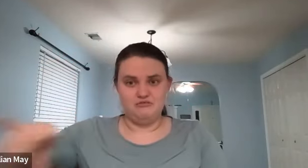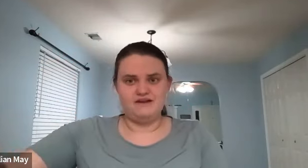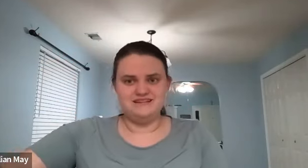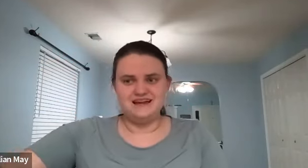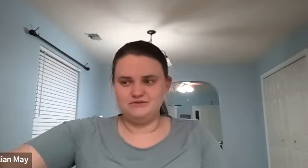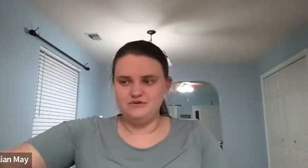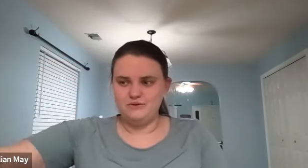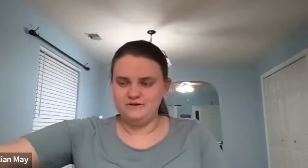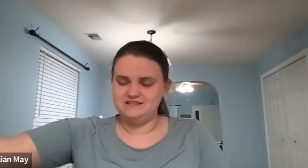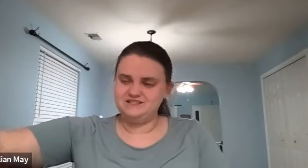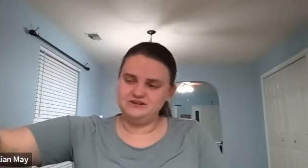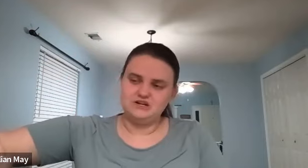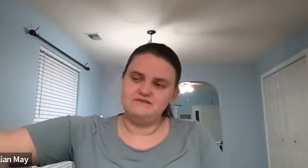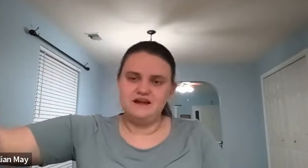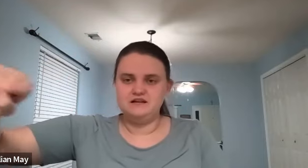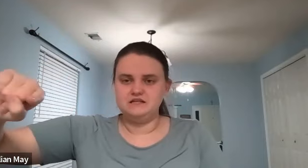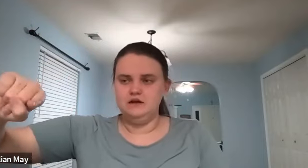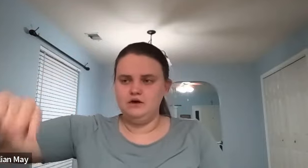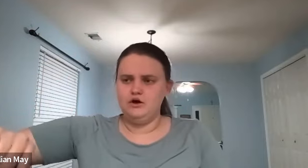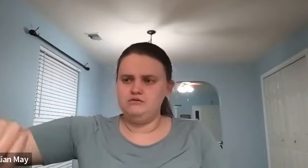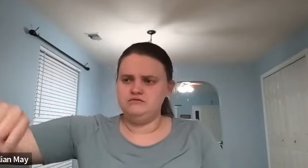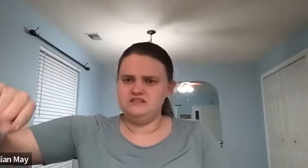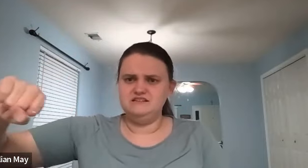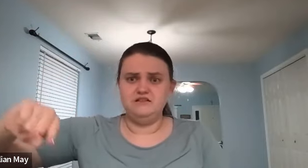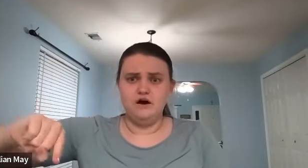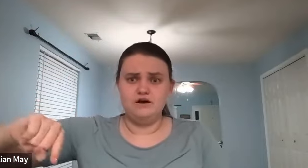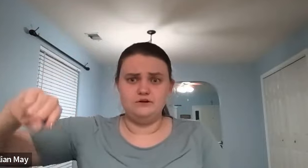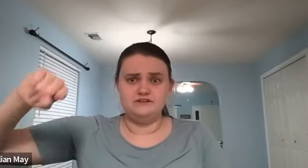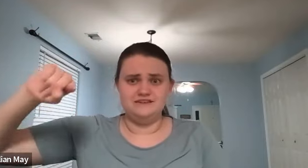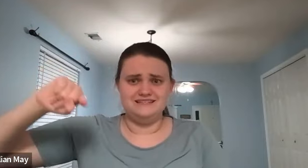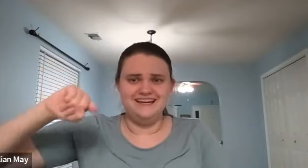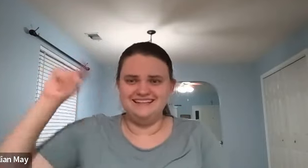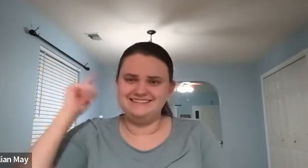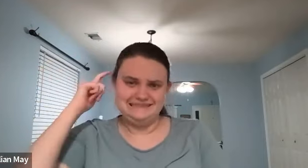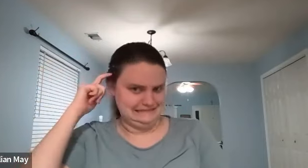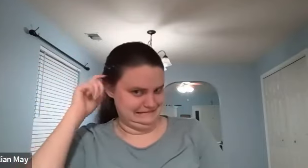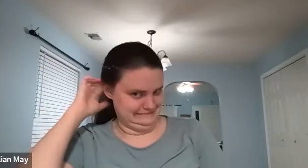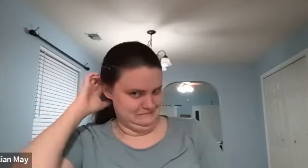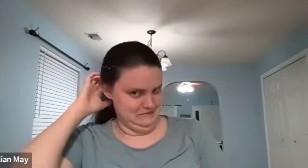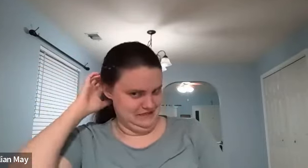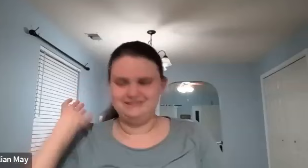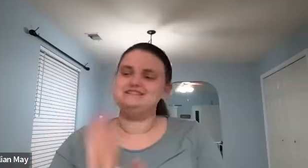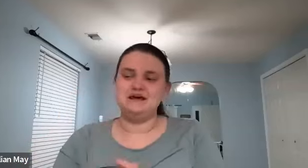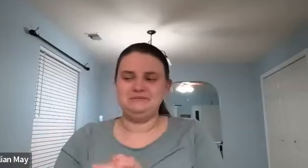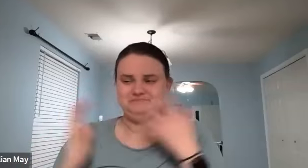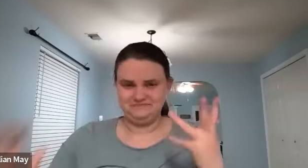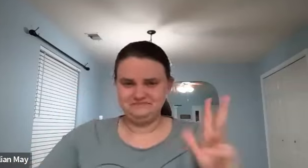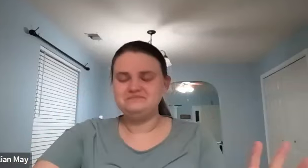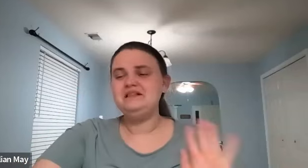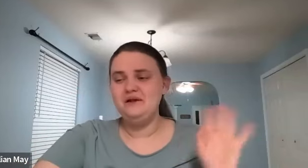arrived at it before words, I started trying to find it and I was like, oh, this is a lot of words on this list. I was like, my bad. So,